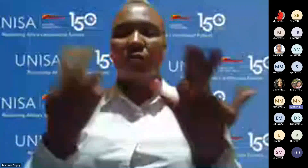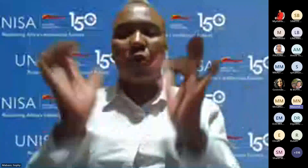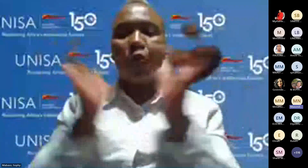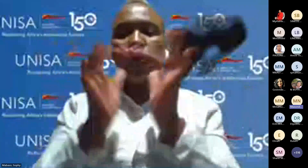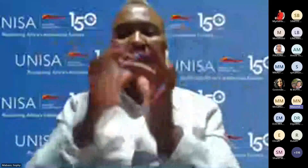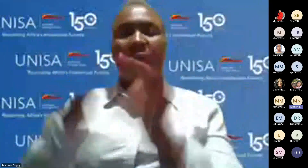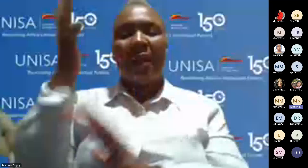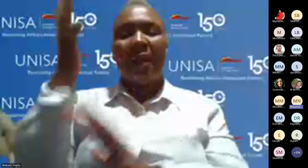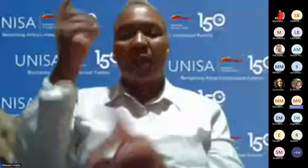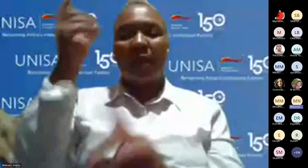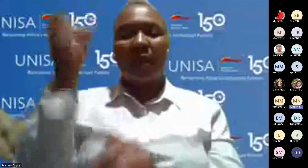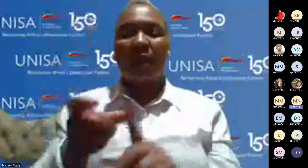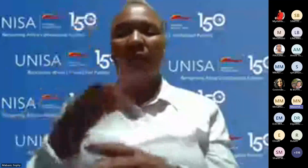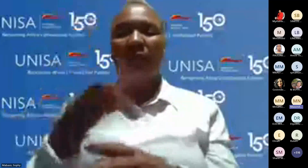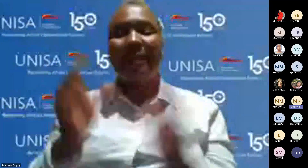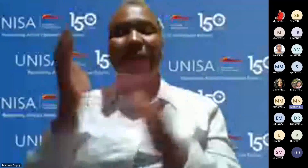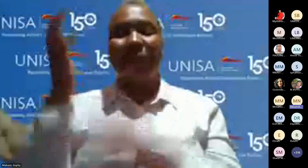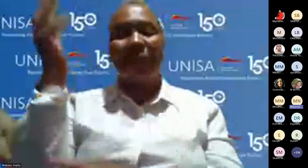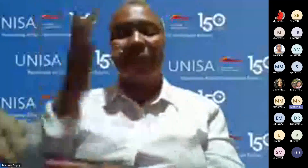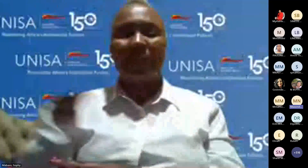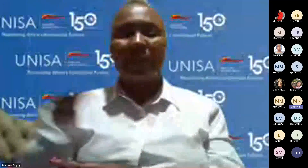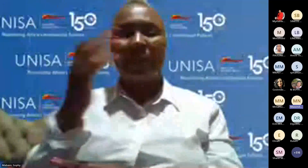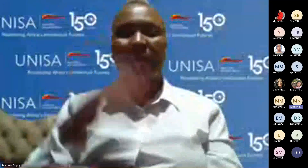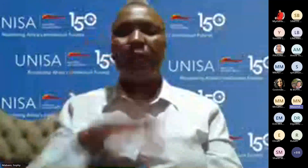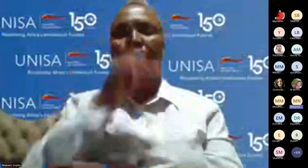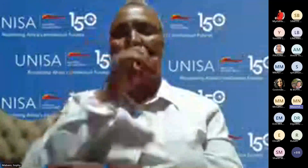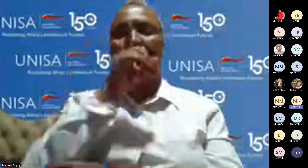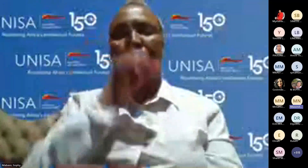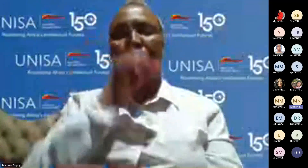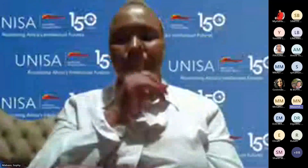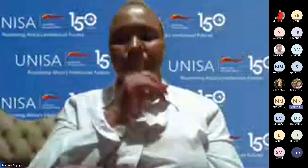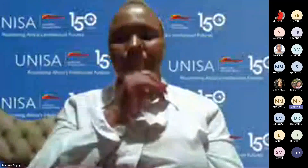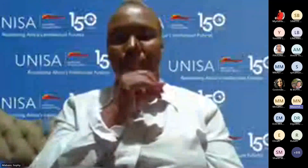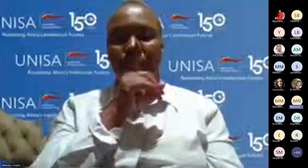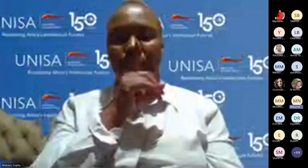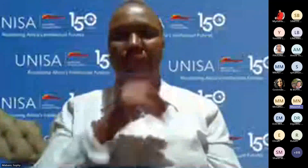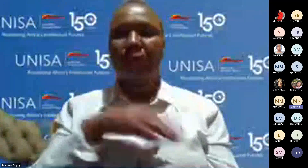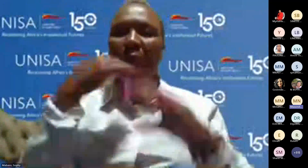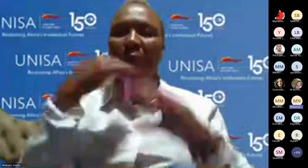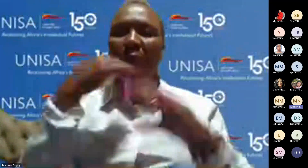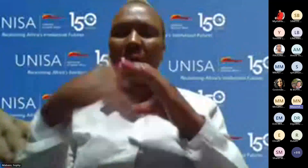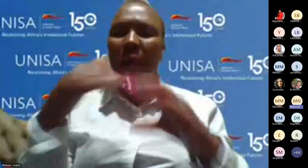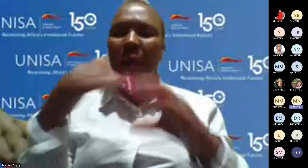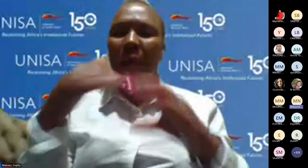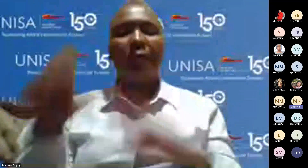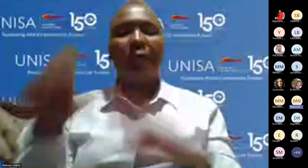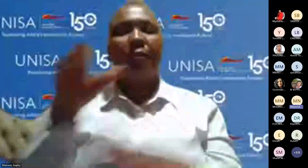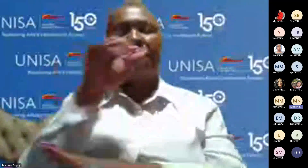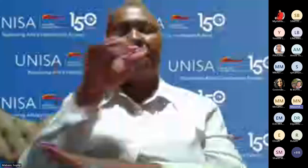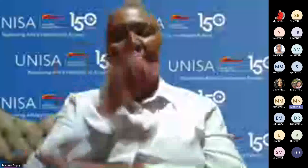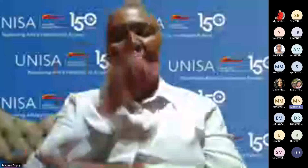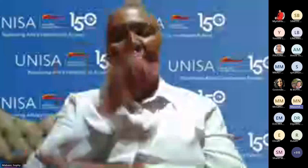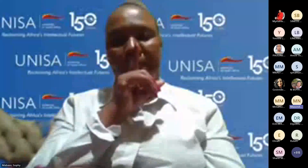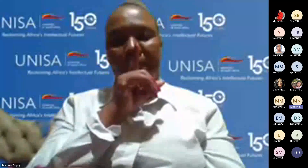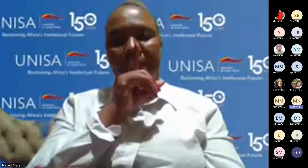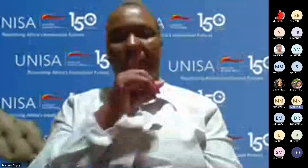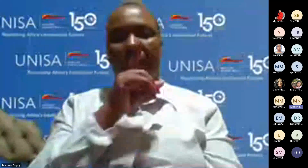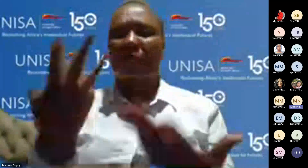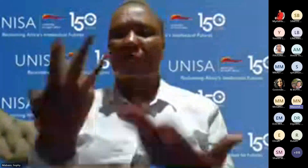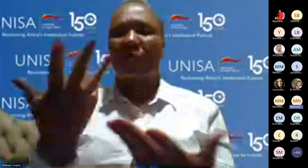the lecturers, they just keep quiet even through emails, no response. Like, you end